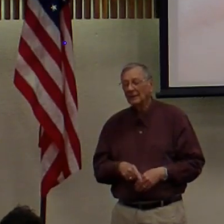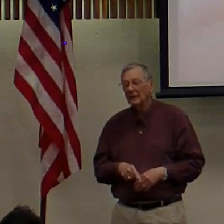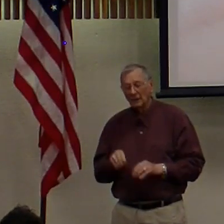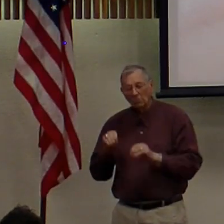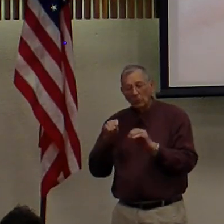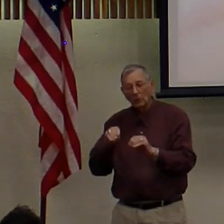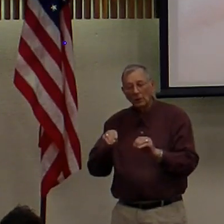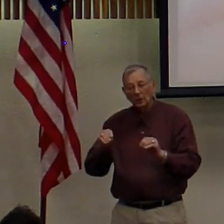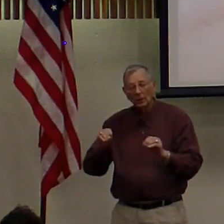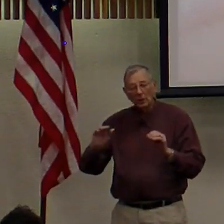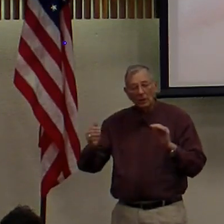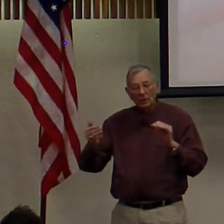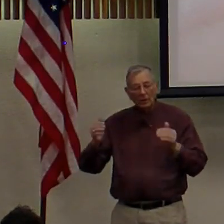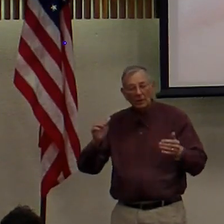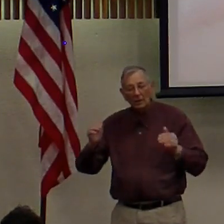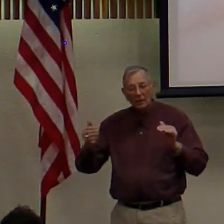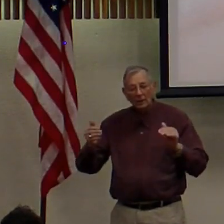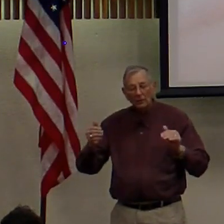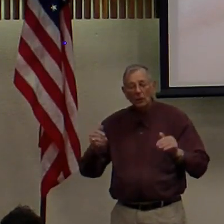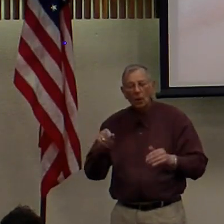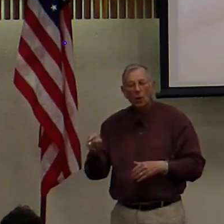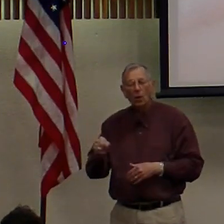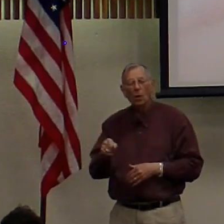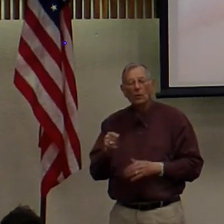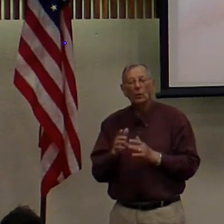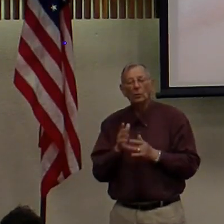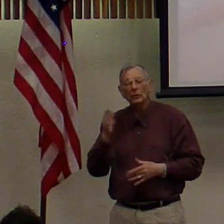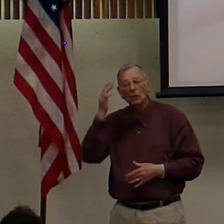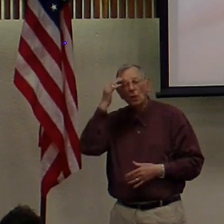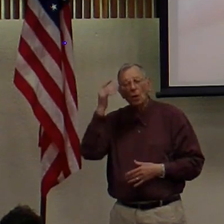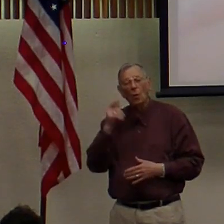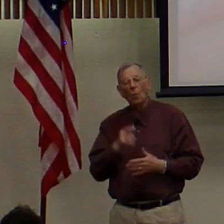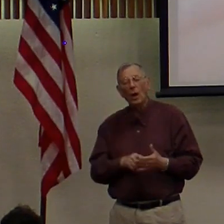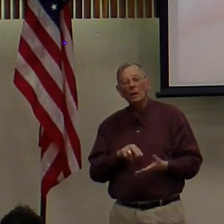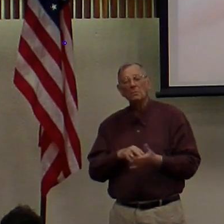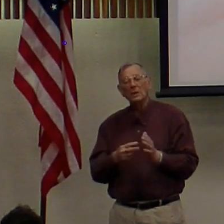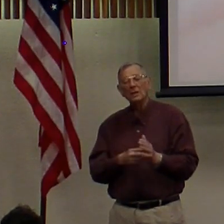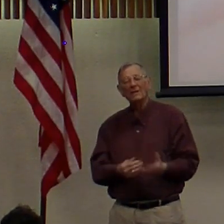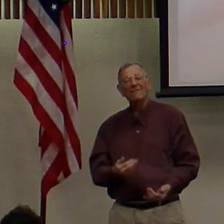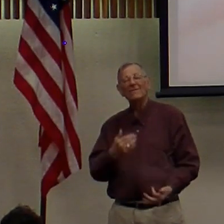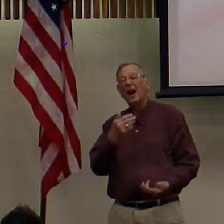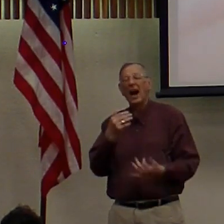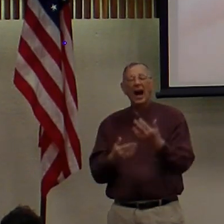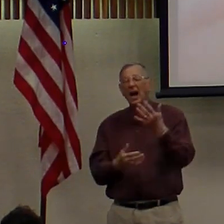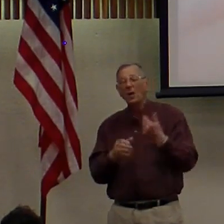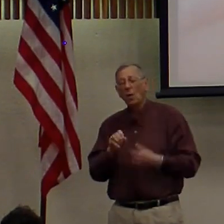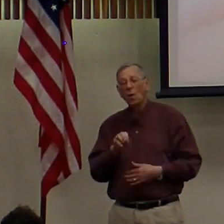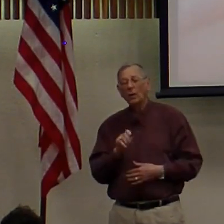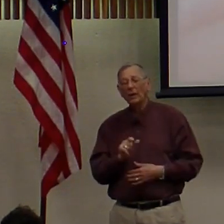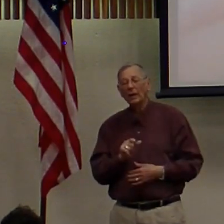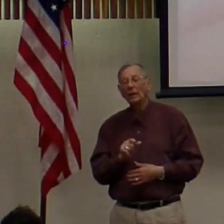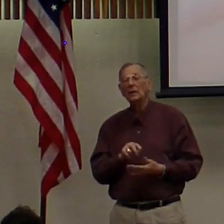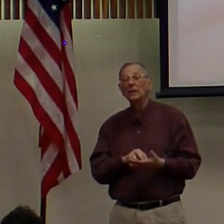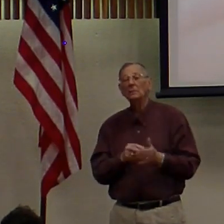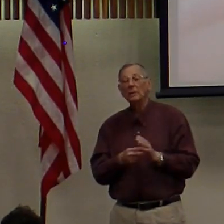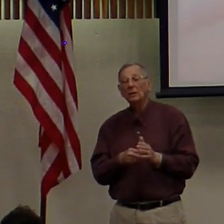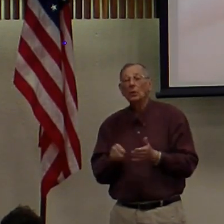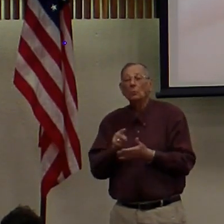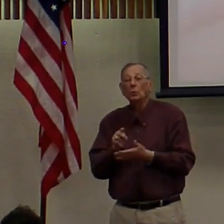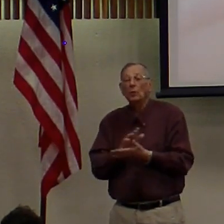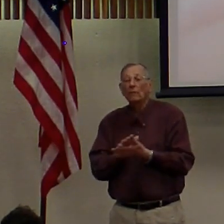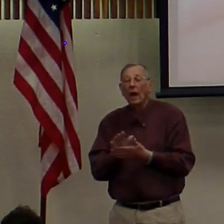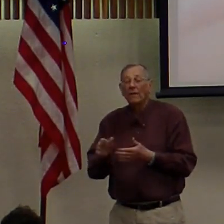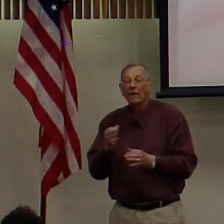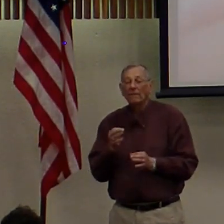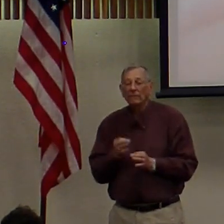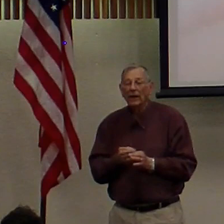it in perspective so that they know what this fiery ordeal is. It is meant to purify their faith.